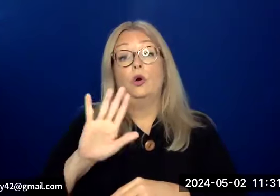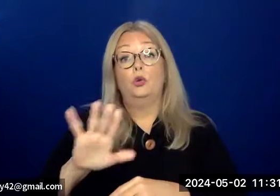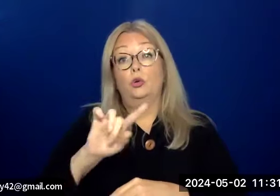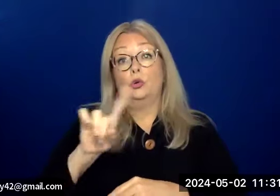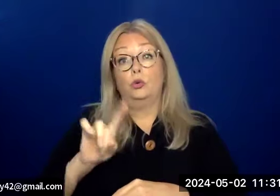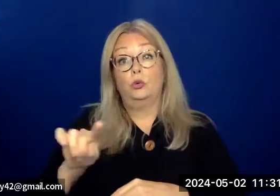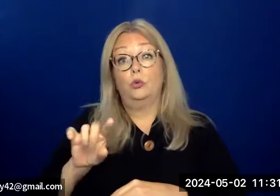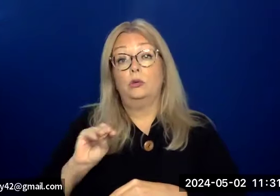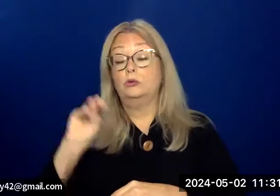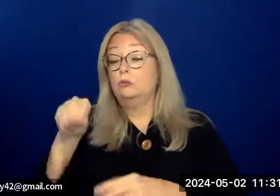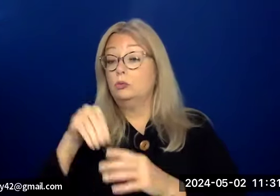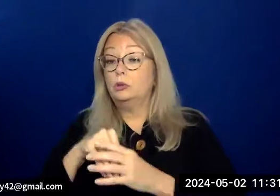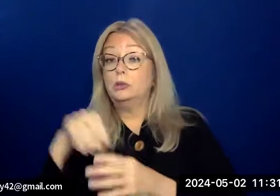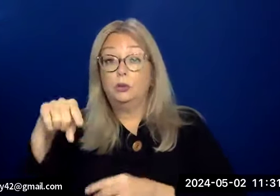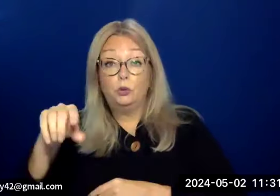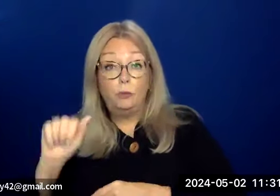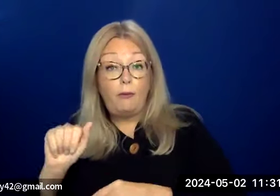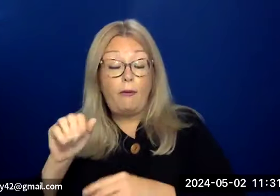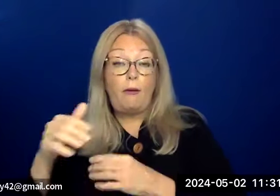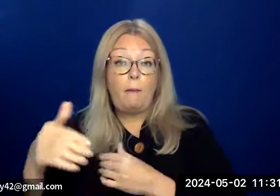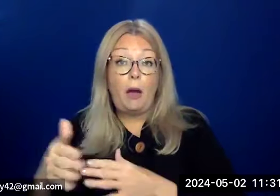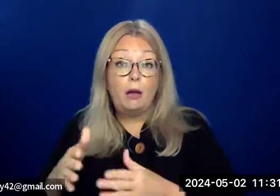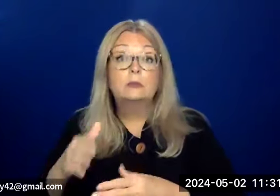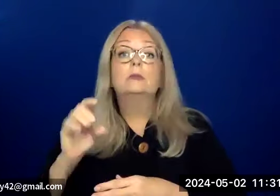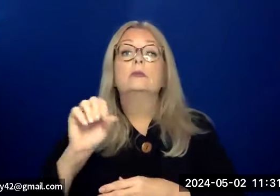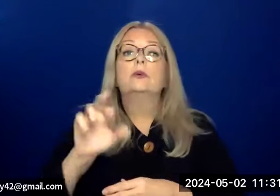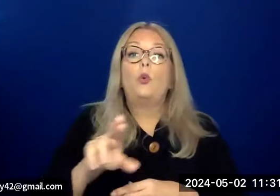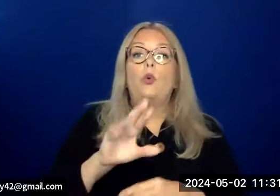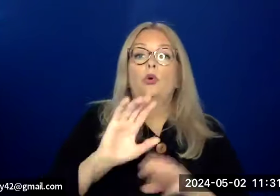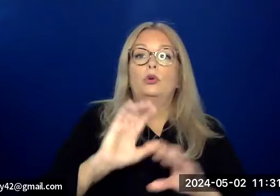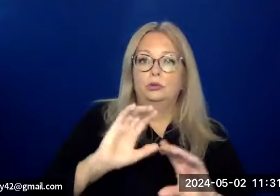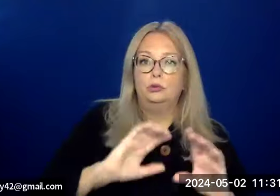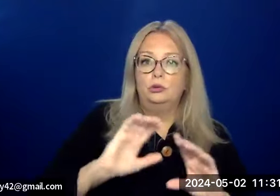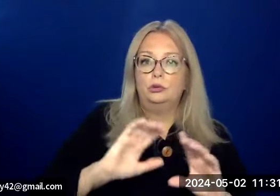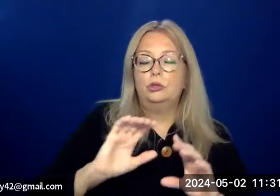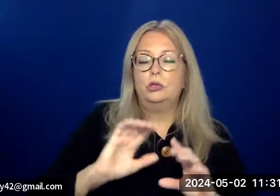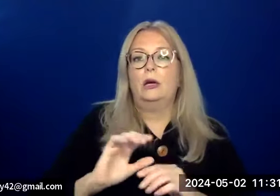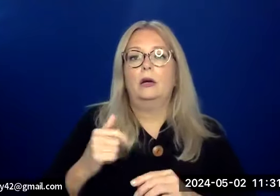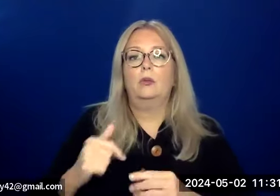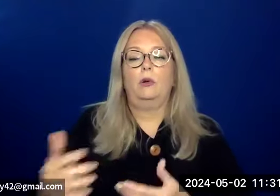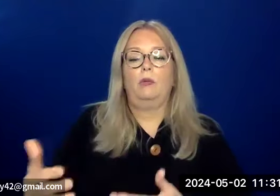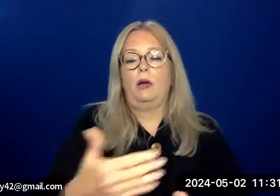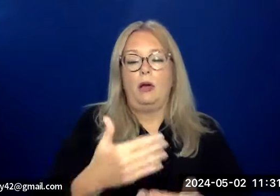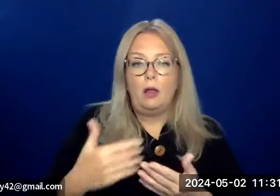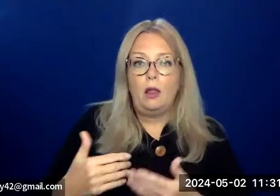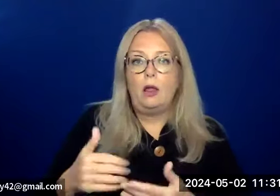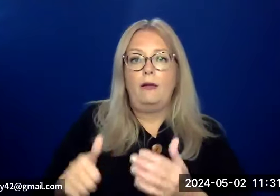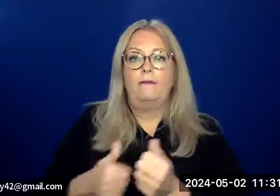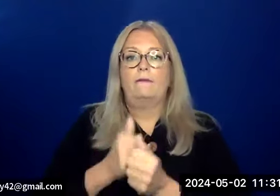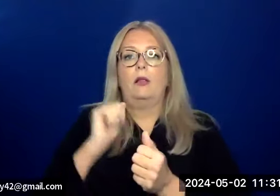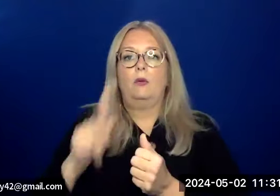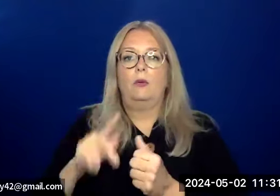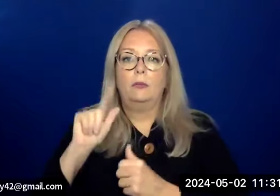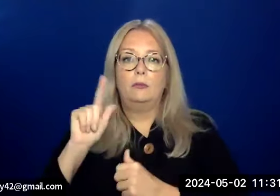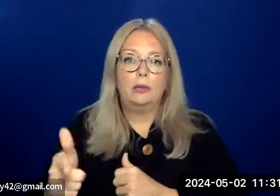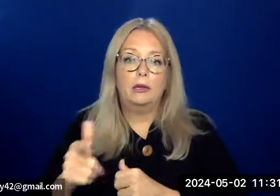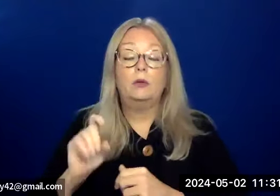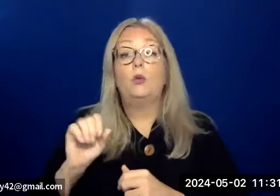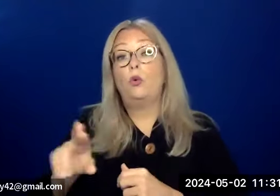Q&A box, and we will collect them and try to follow up after the meeting. Or you can email the program manager for your profession.